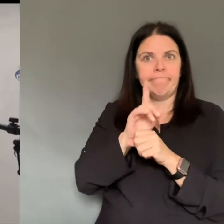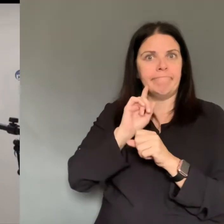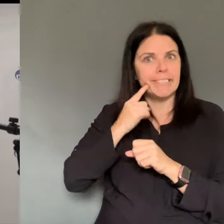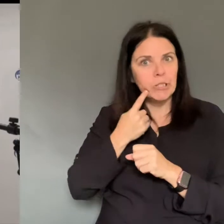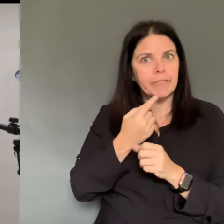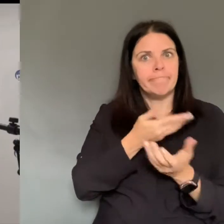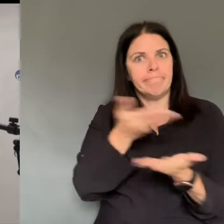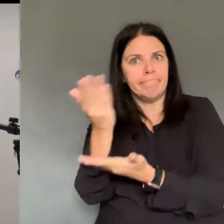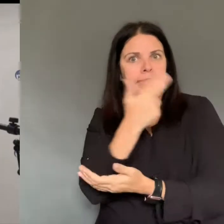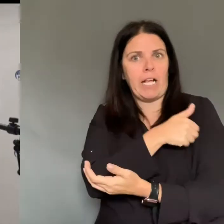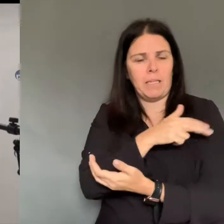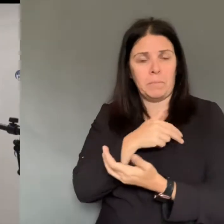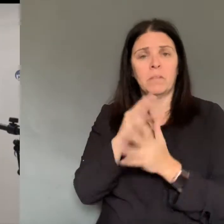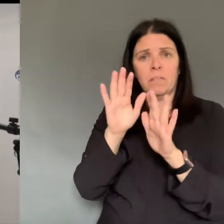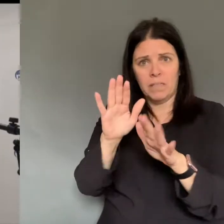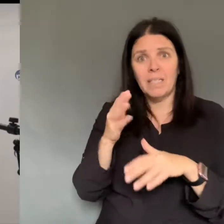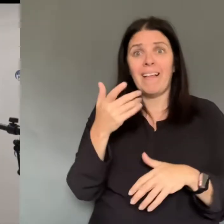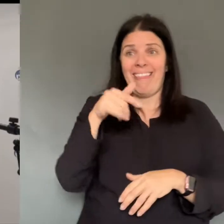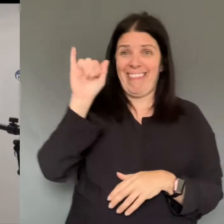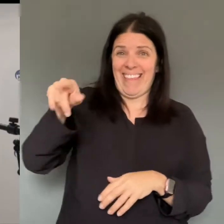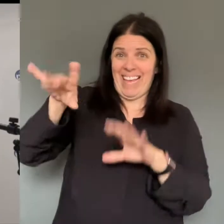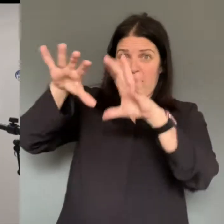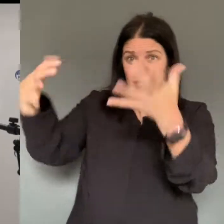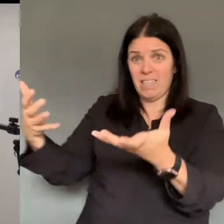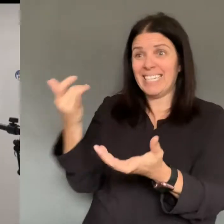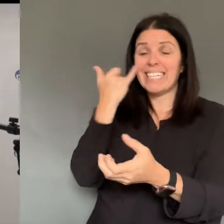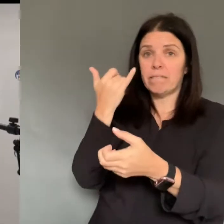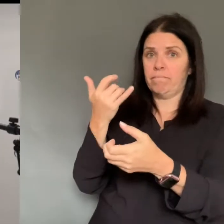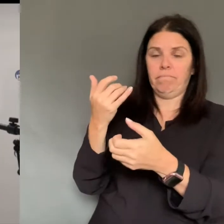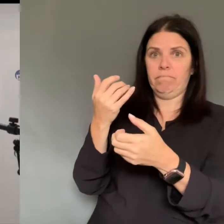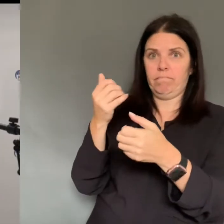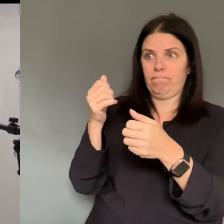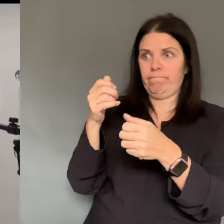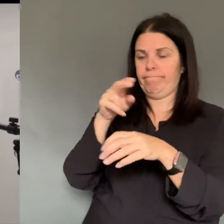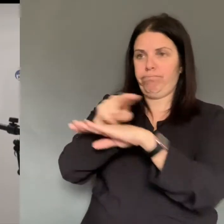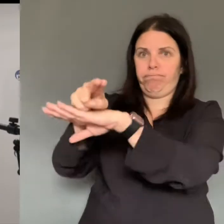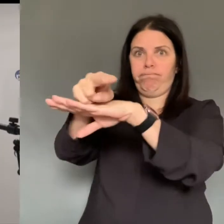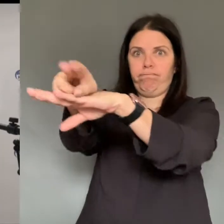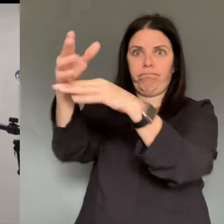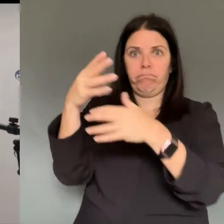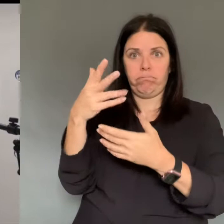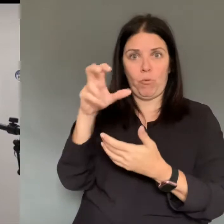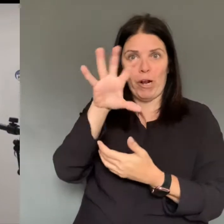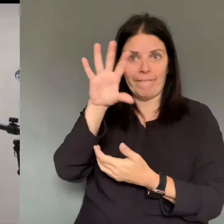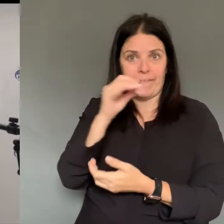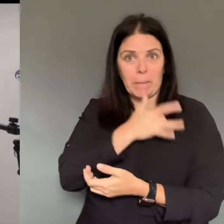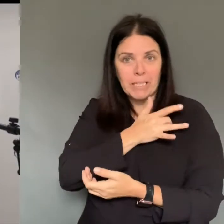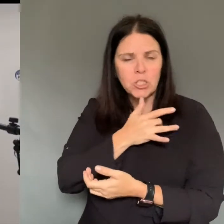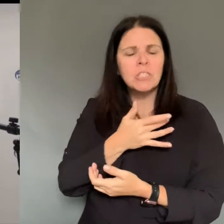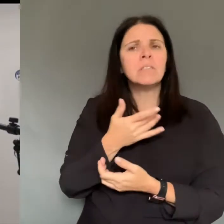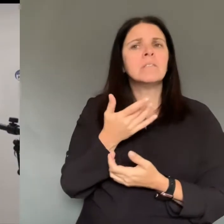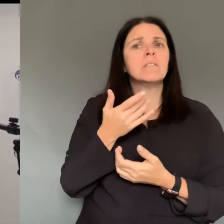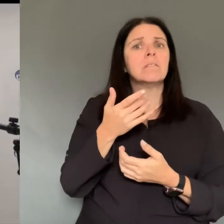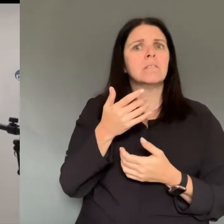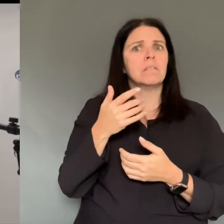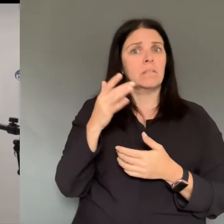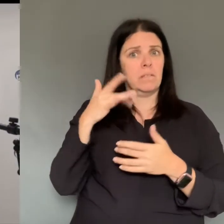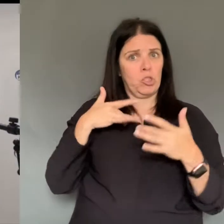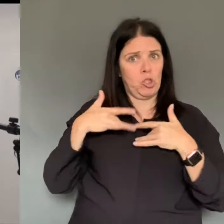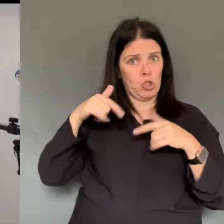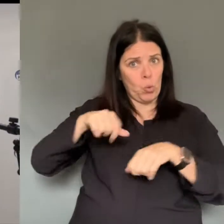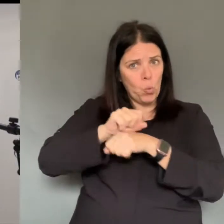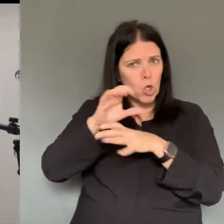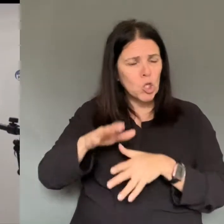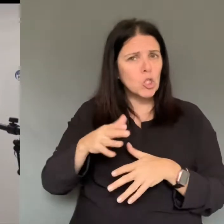by it because they are the ones who are providing those care, and they use all those PPEs, but still the risk